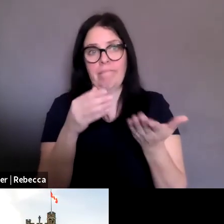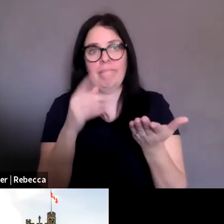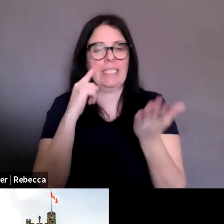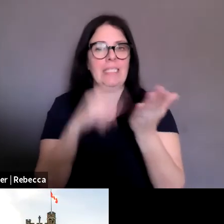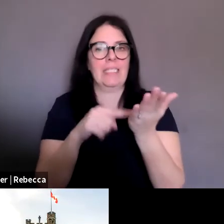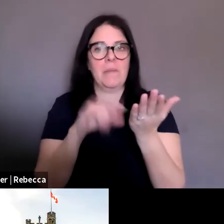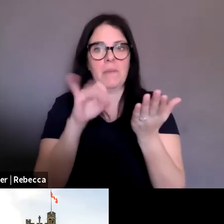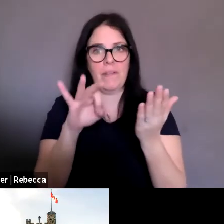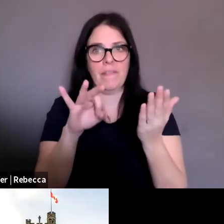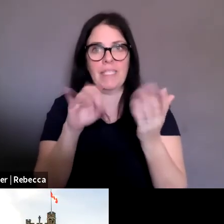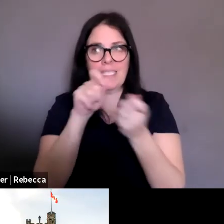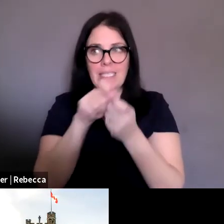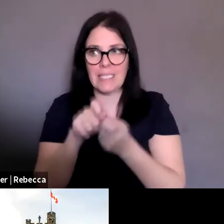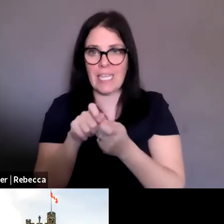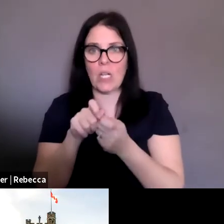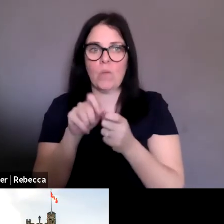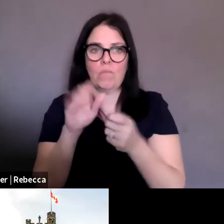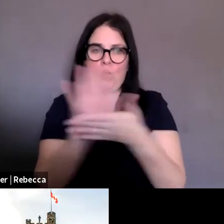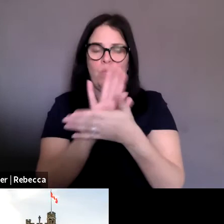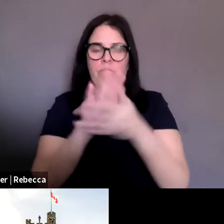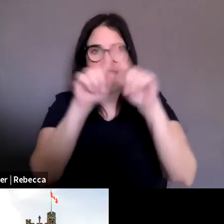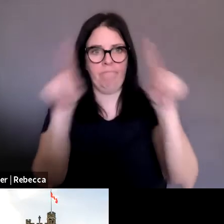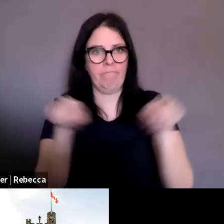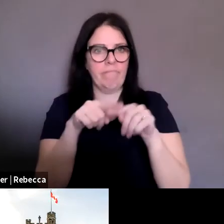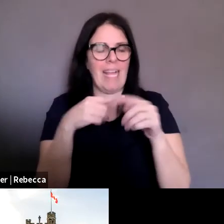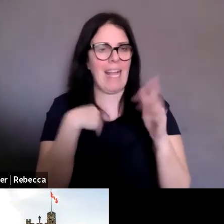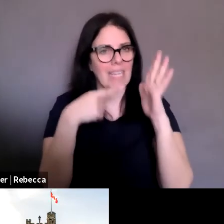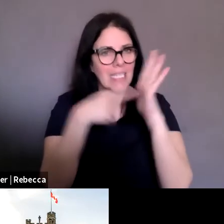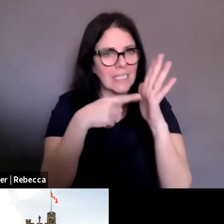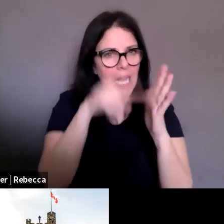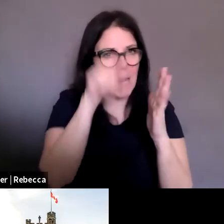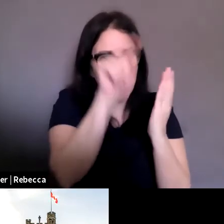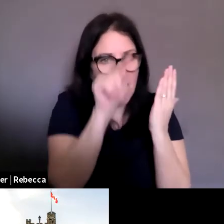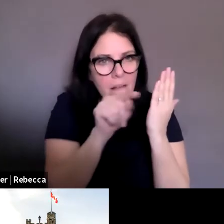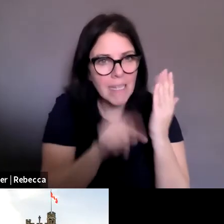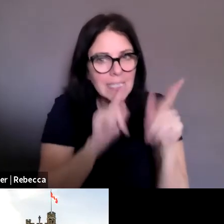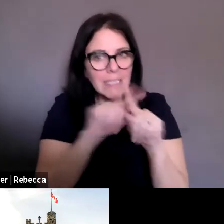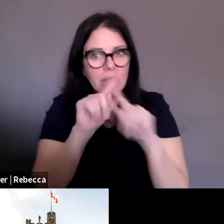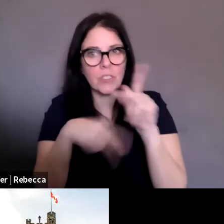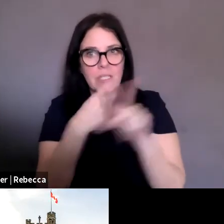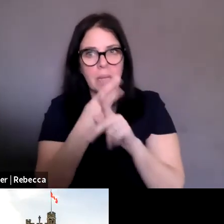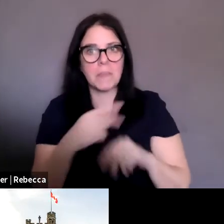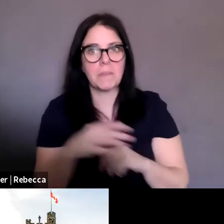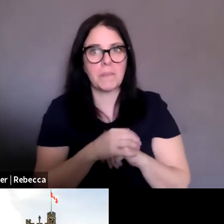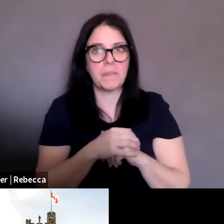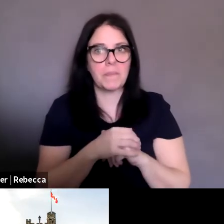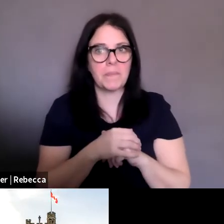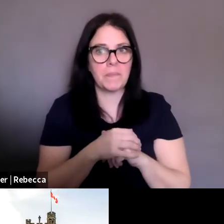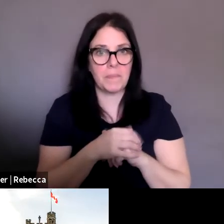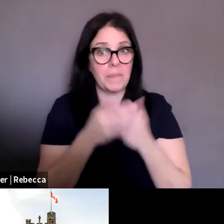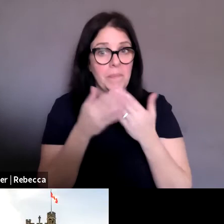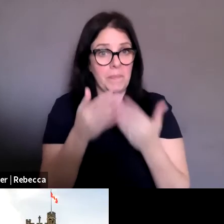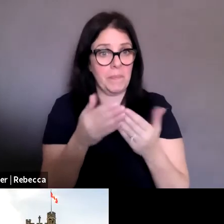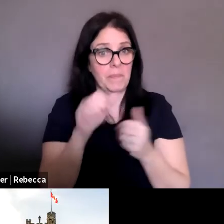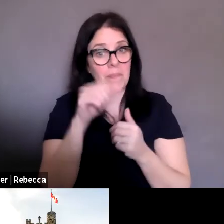of a detailed worksheet. It gives examples of each one of these types. So here's